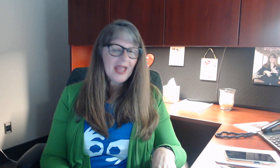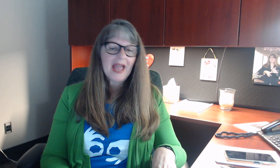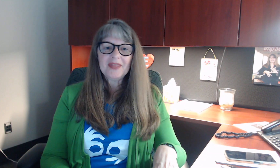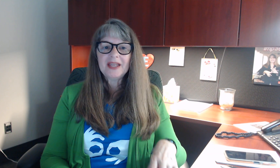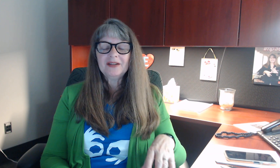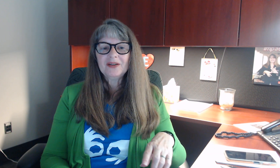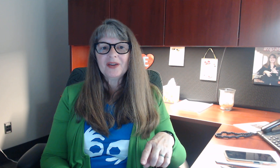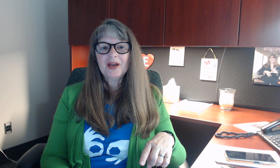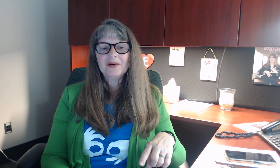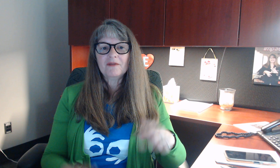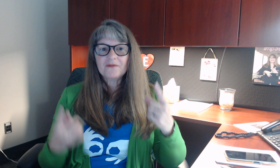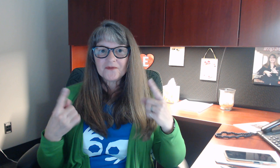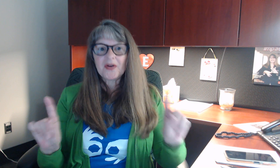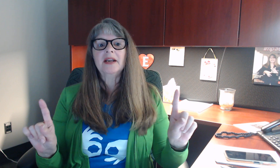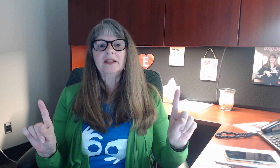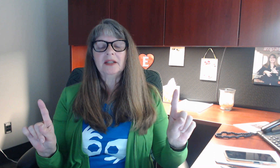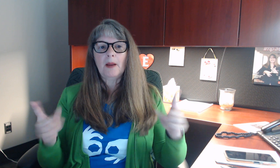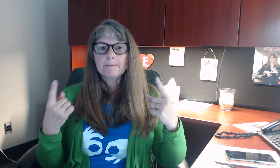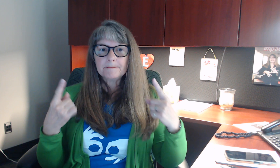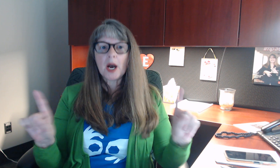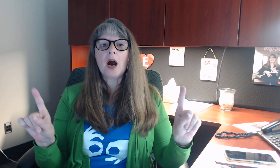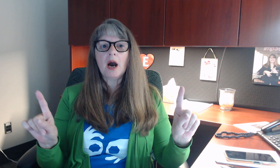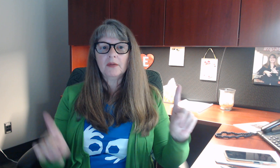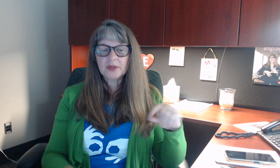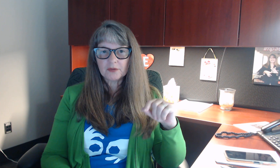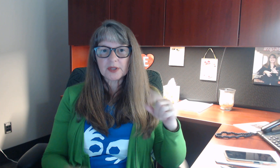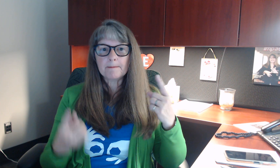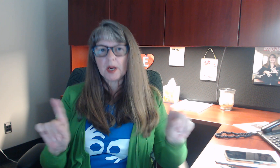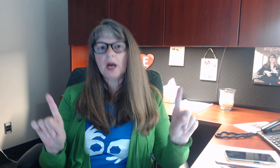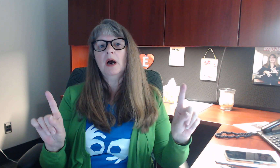And then finally, pa. The deaf will say p.